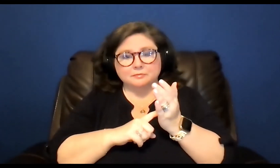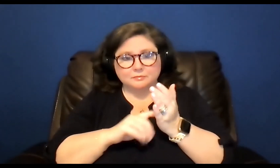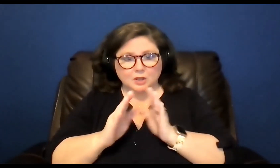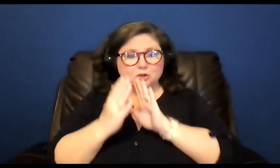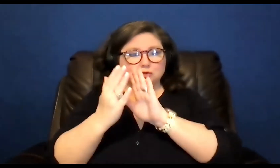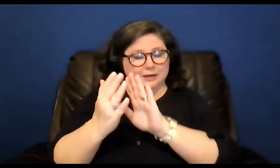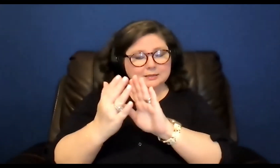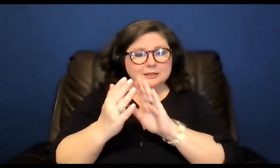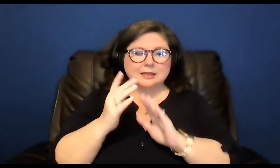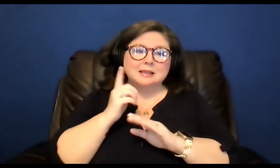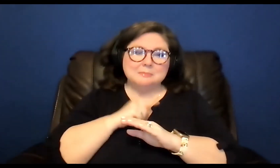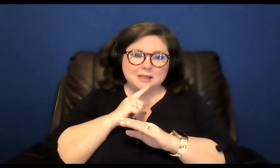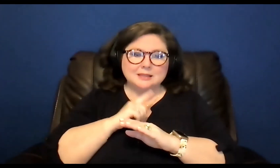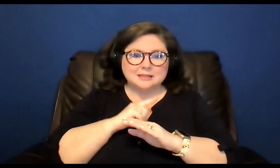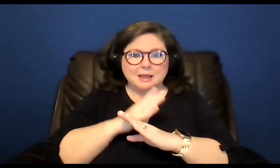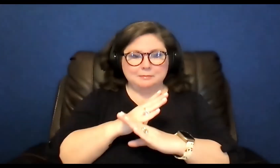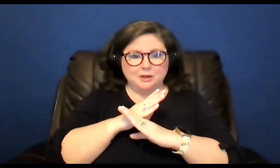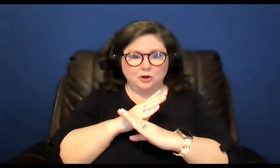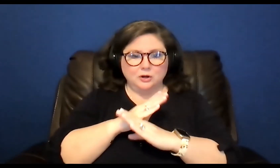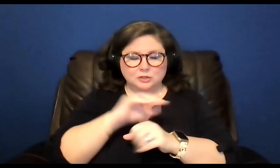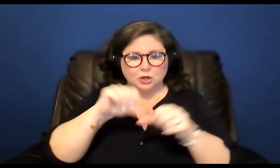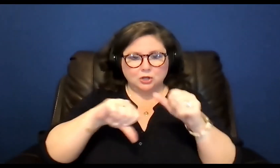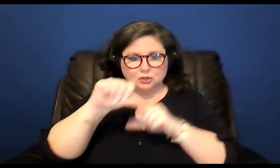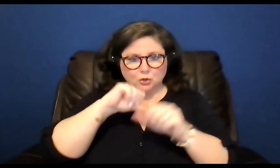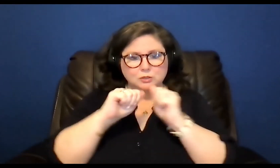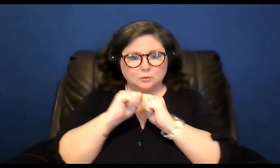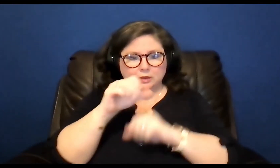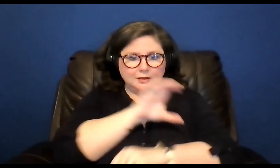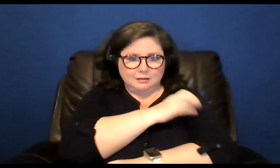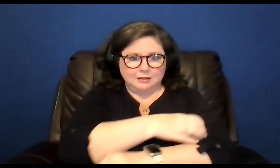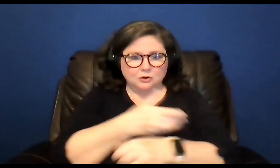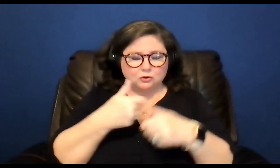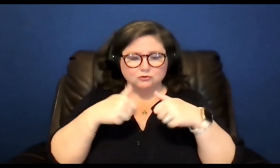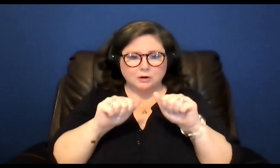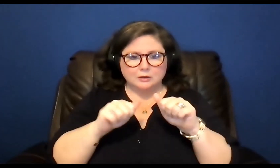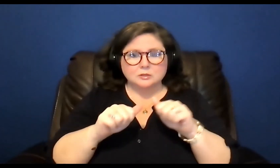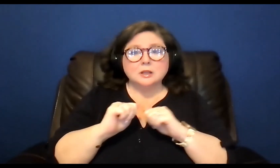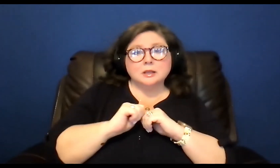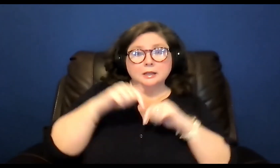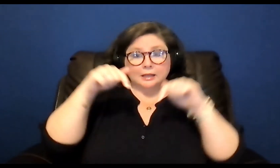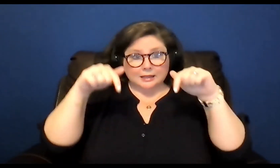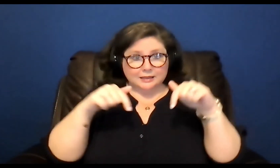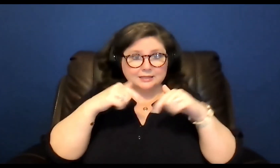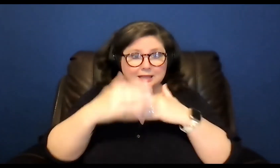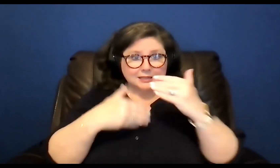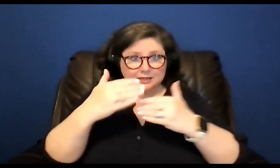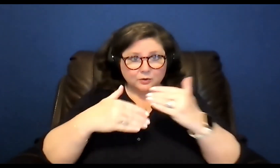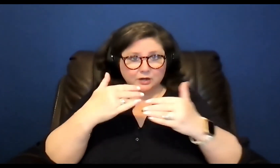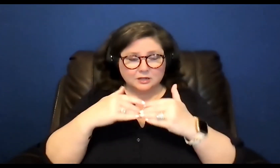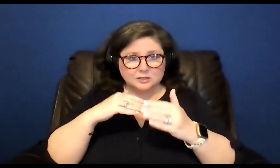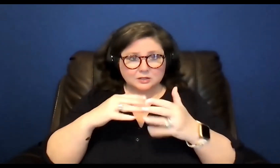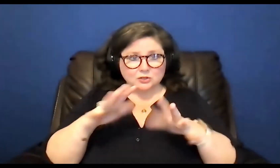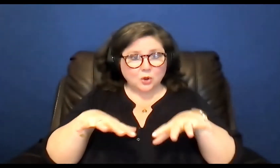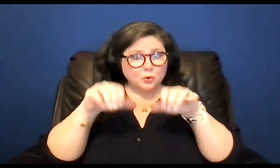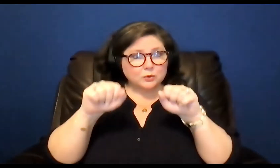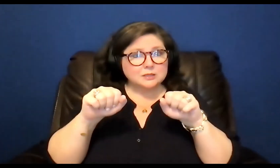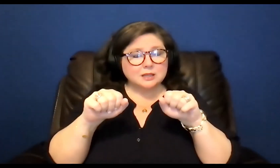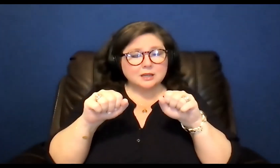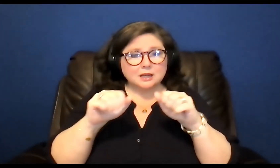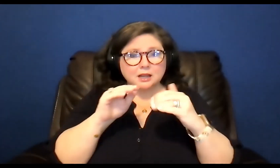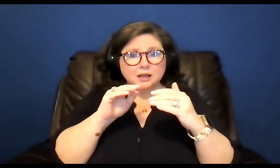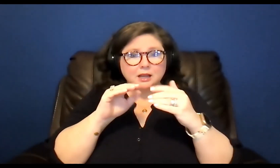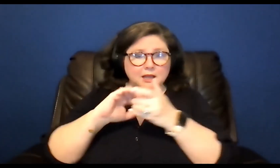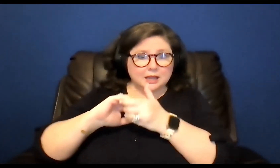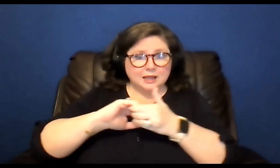clinical trials. This Community Conversations on Cancer series is hosted in collaboration with the Community